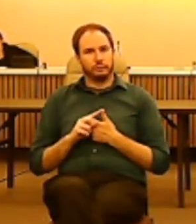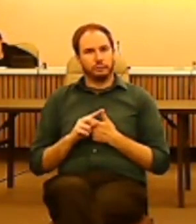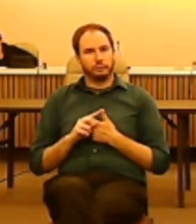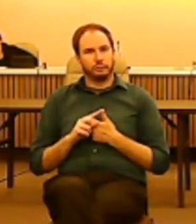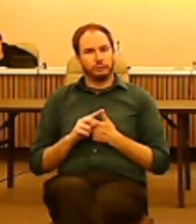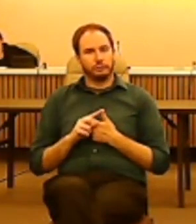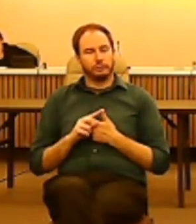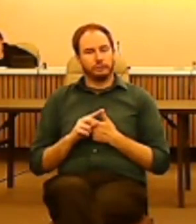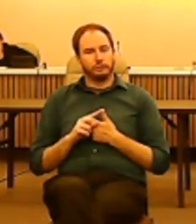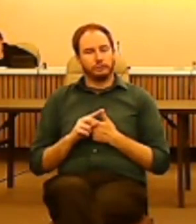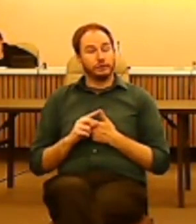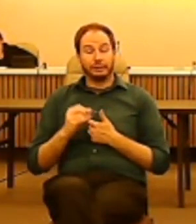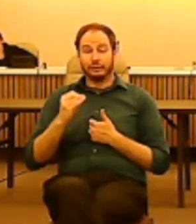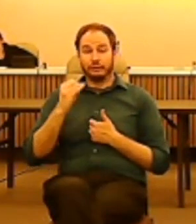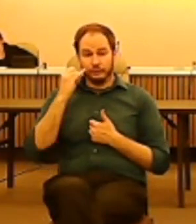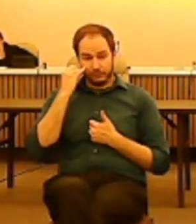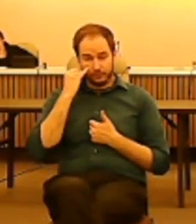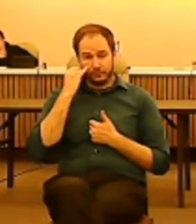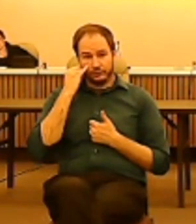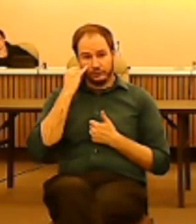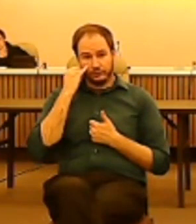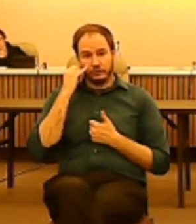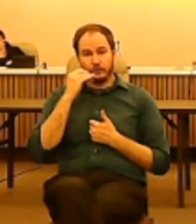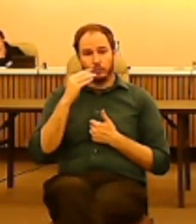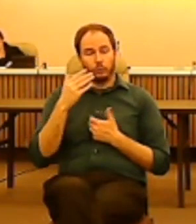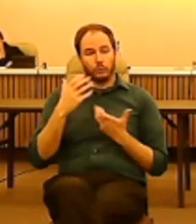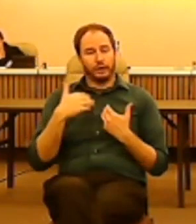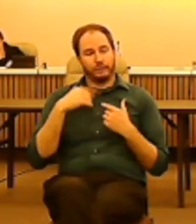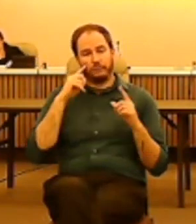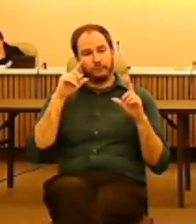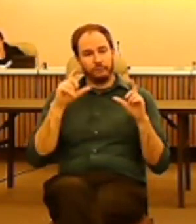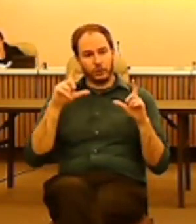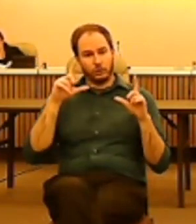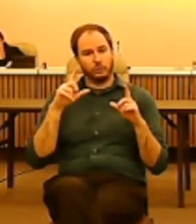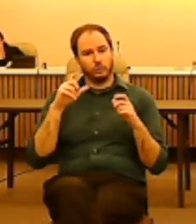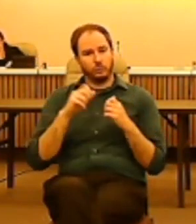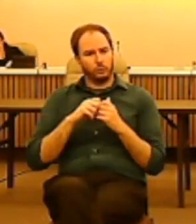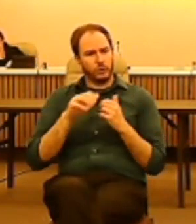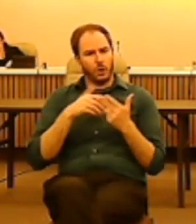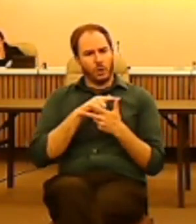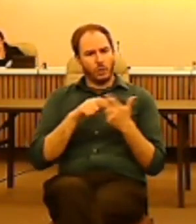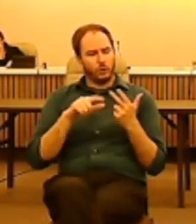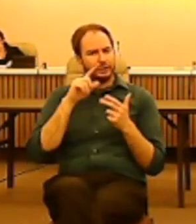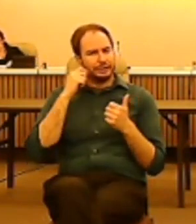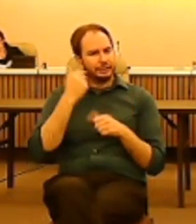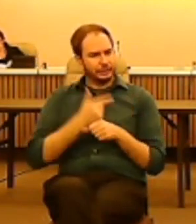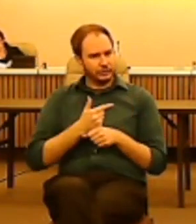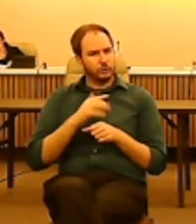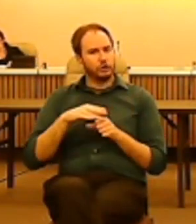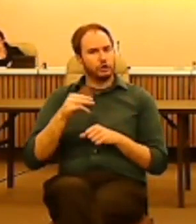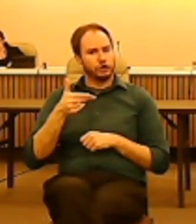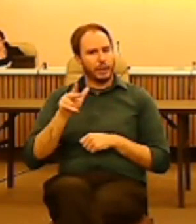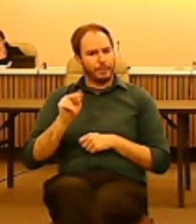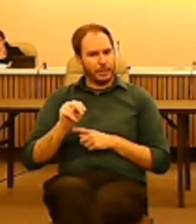I just feel that if we're gonna have photographs in the old Three Sisters in Chapman Corner Park in the West Hamlet of